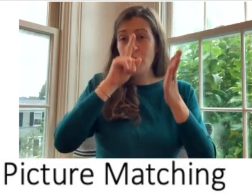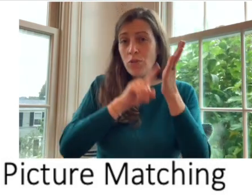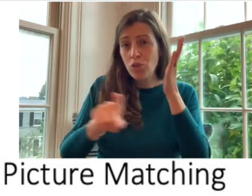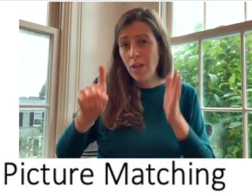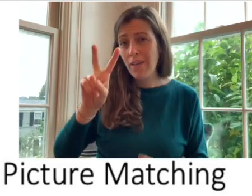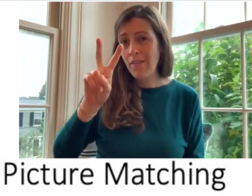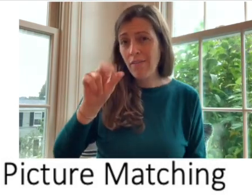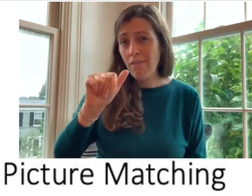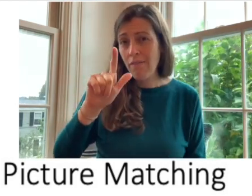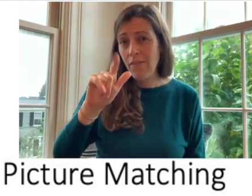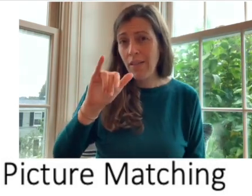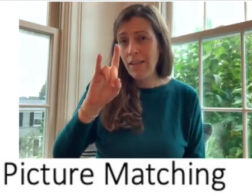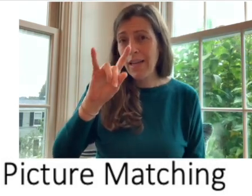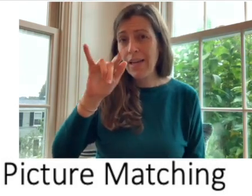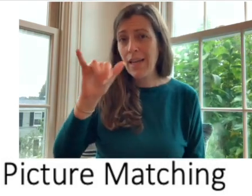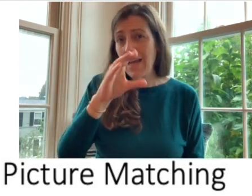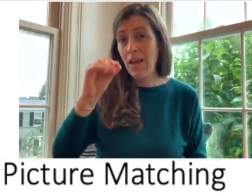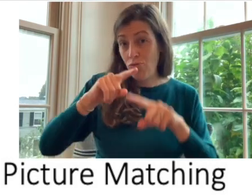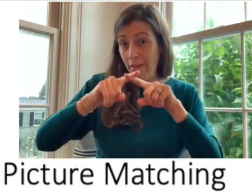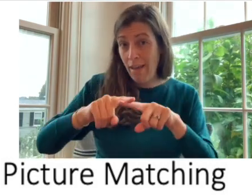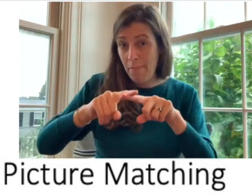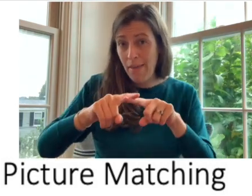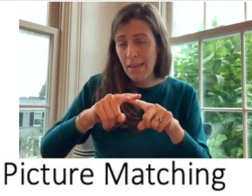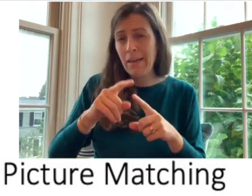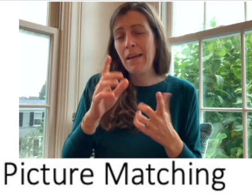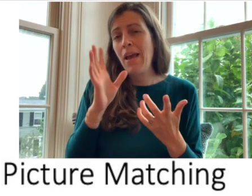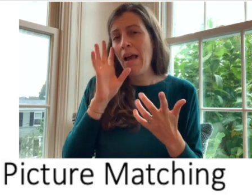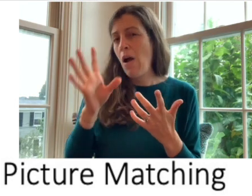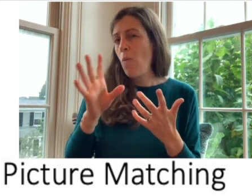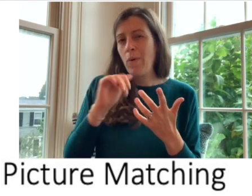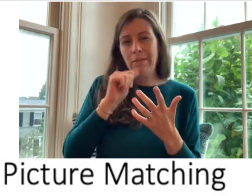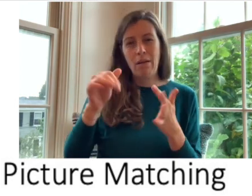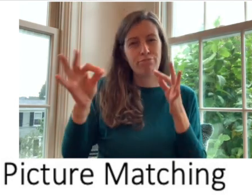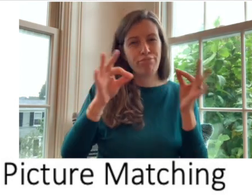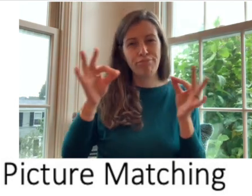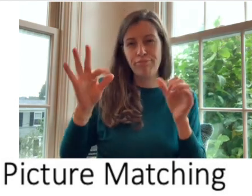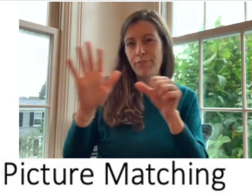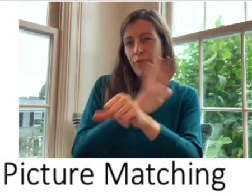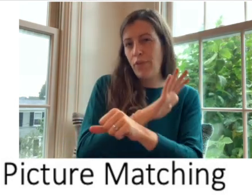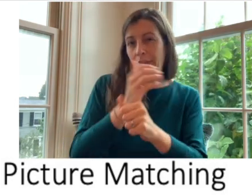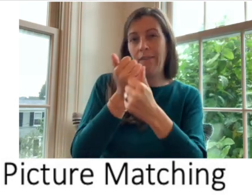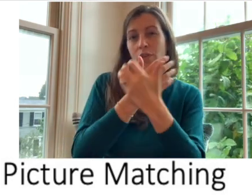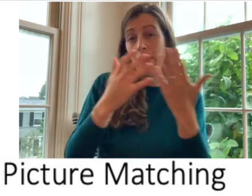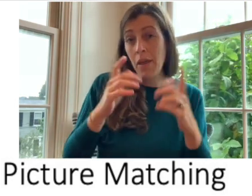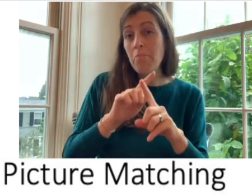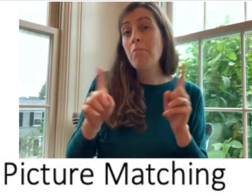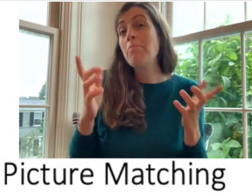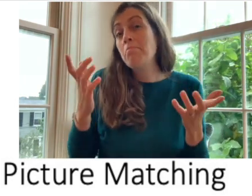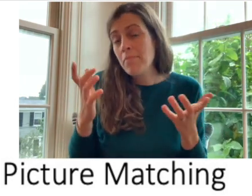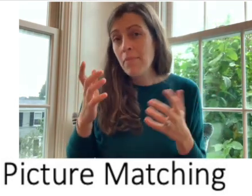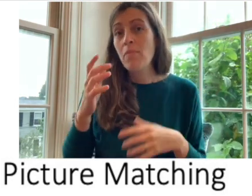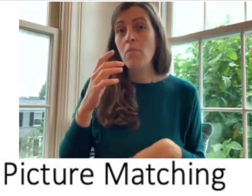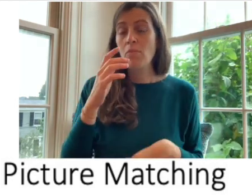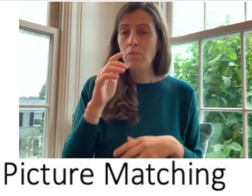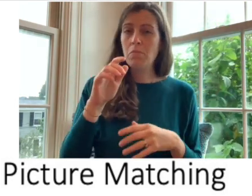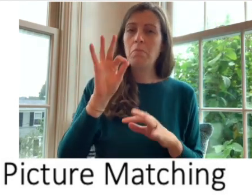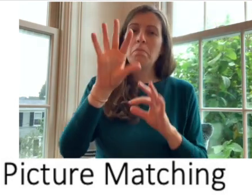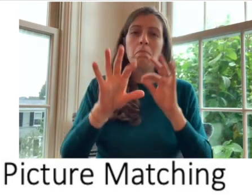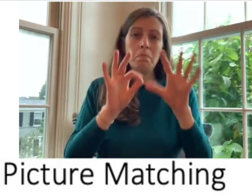We did a number of things to validate the ASL-CDI to confirm its reliability and validity. I won't explain all of